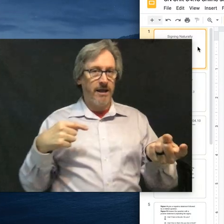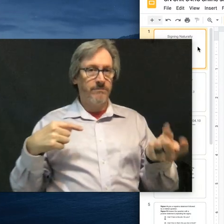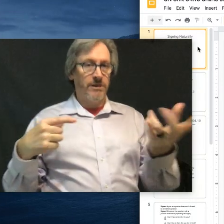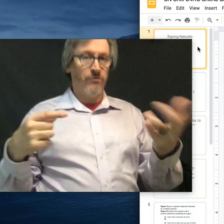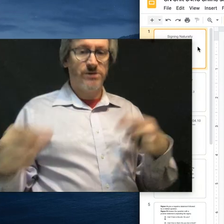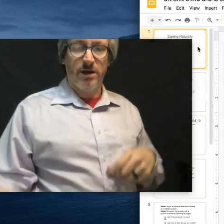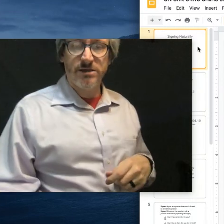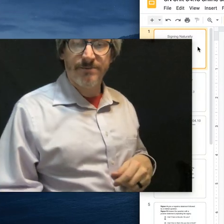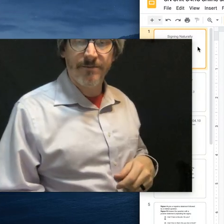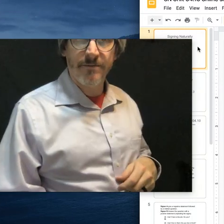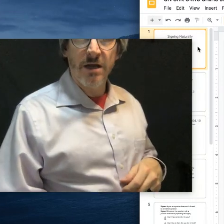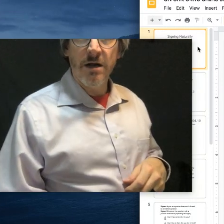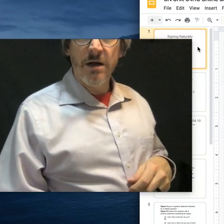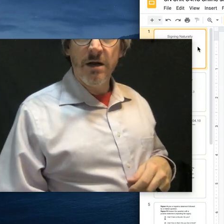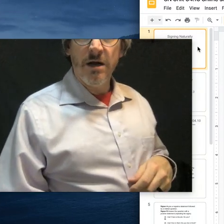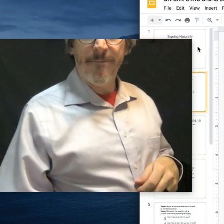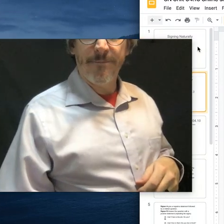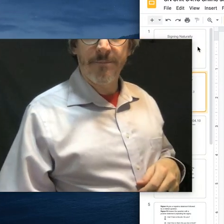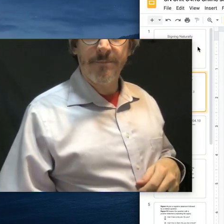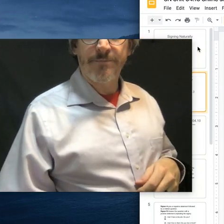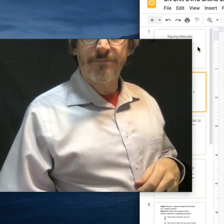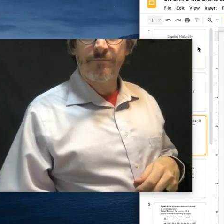fly in response.